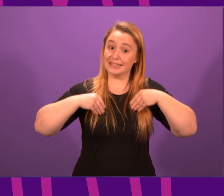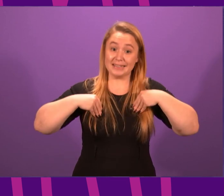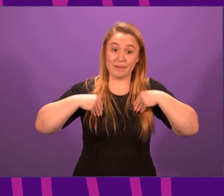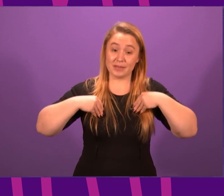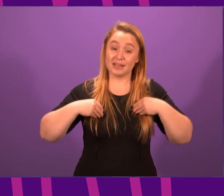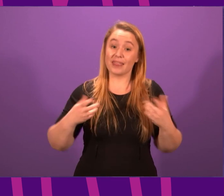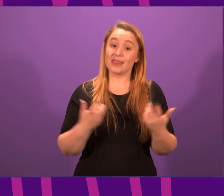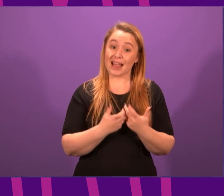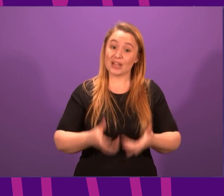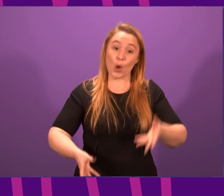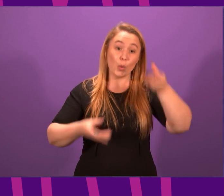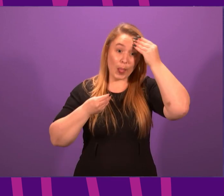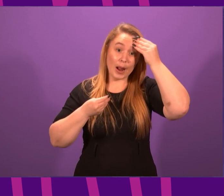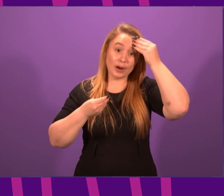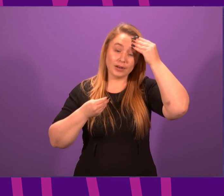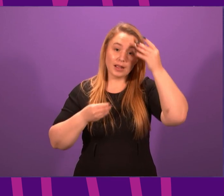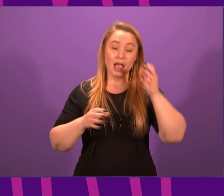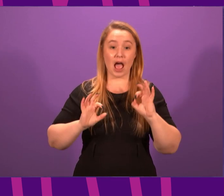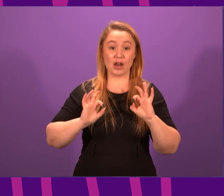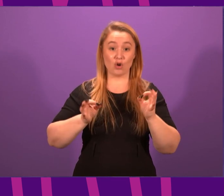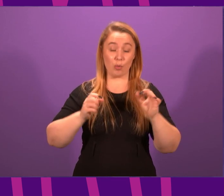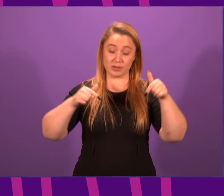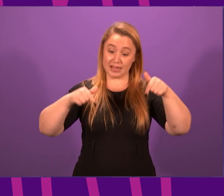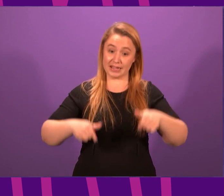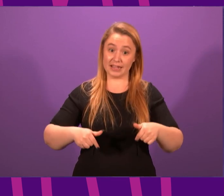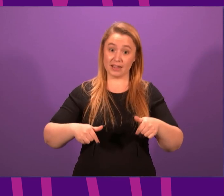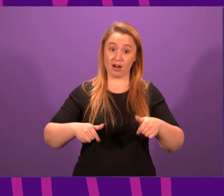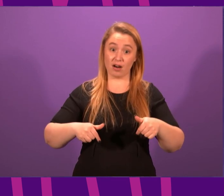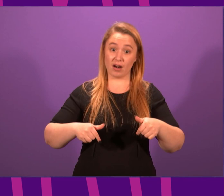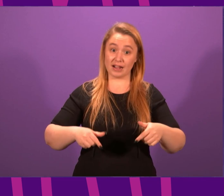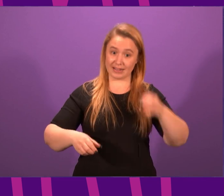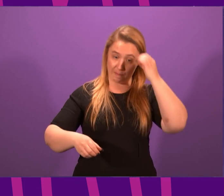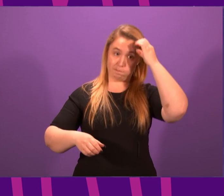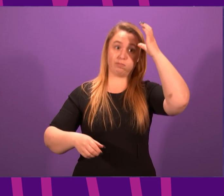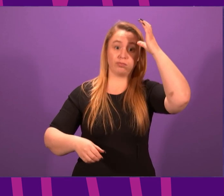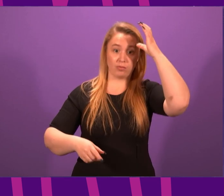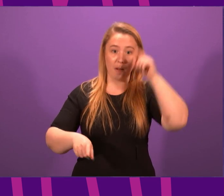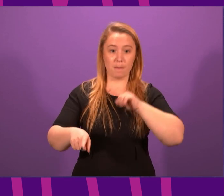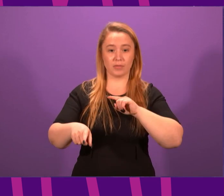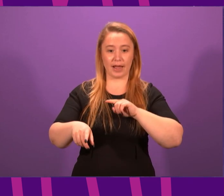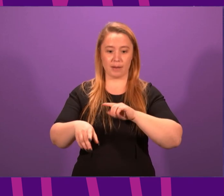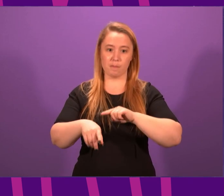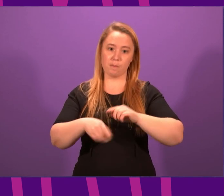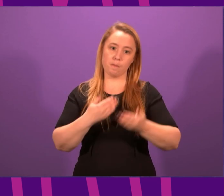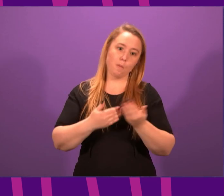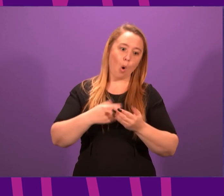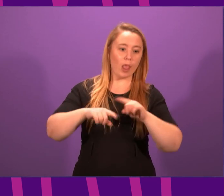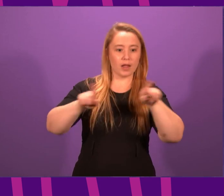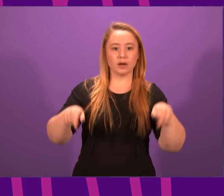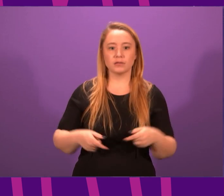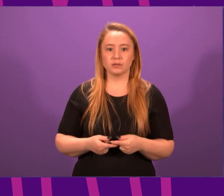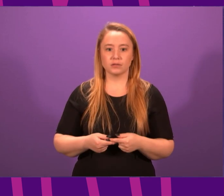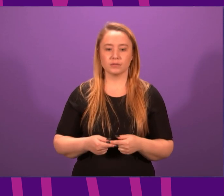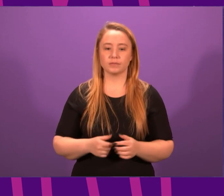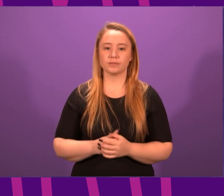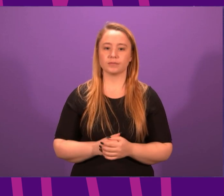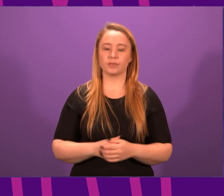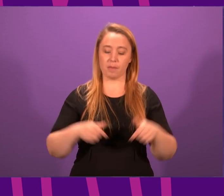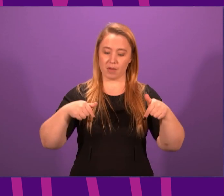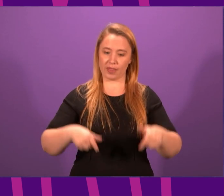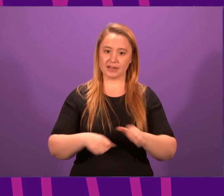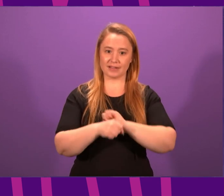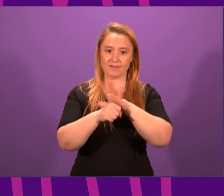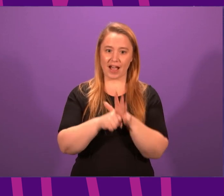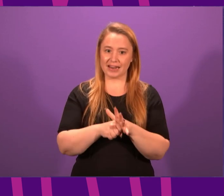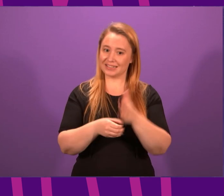no one in this chamber has a monopoly on good ideas. But we do that in the context of a virus that does